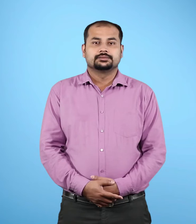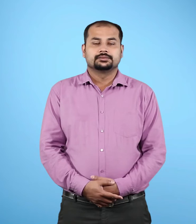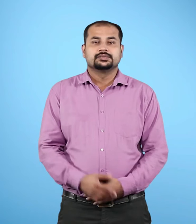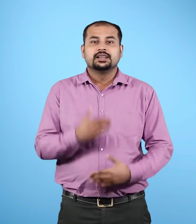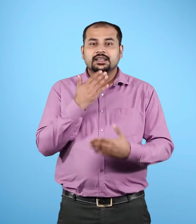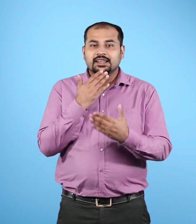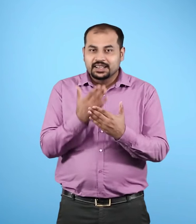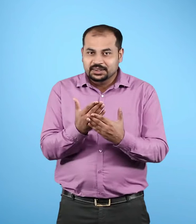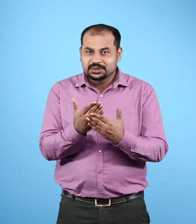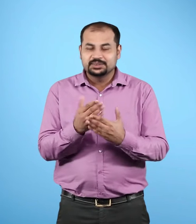Thank you.